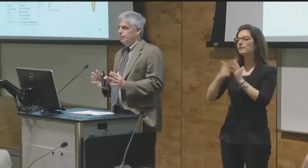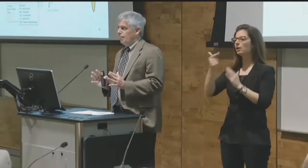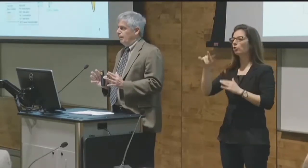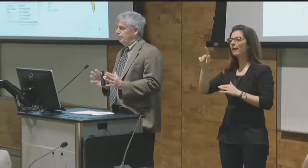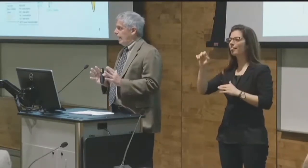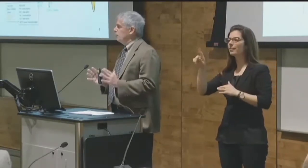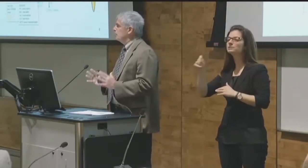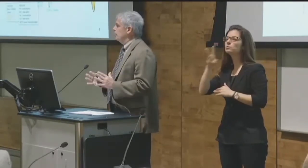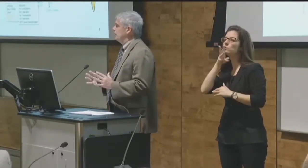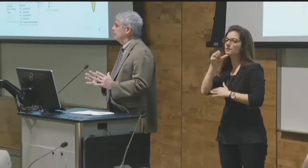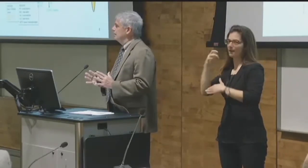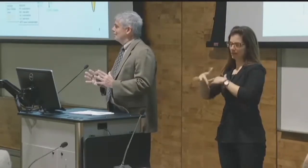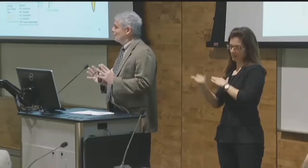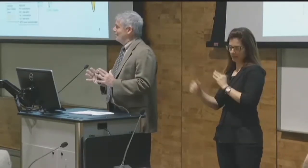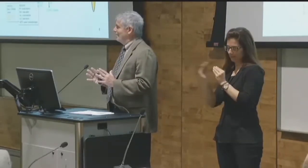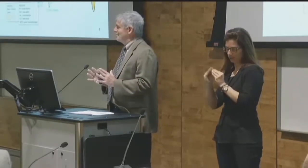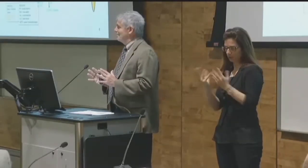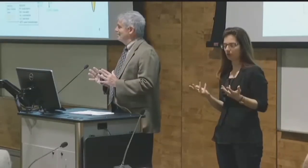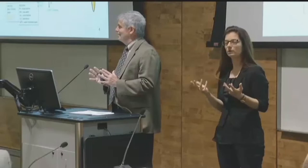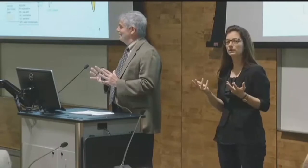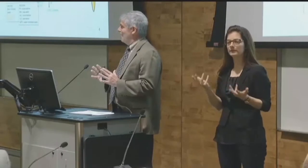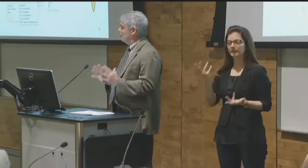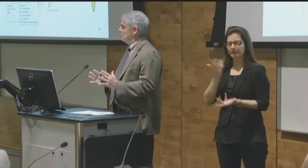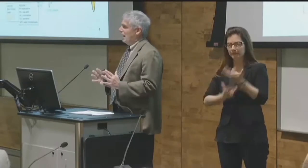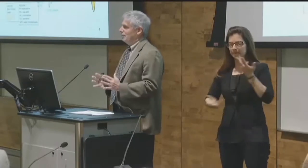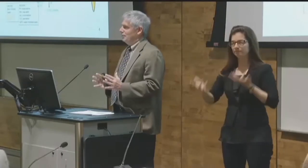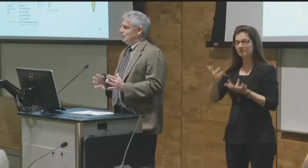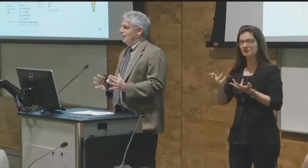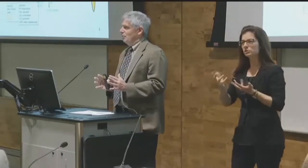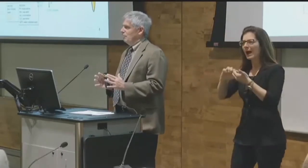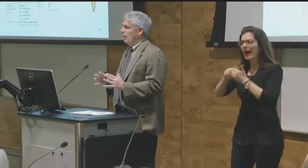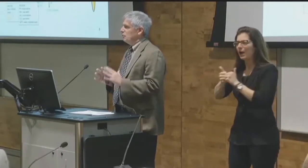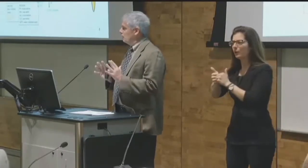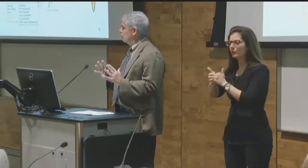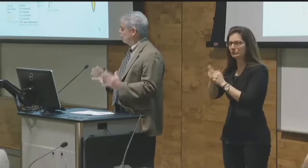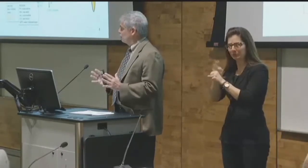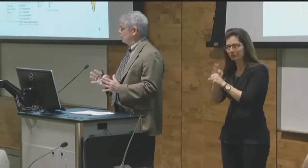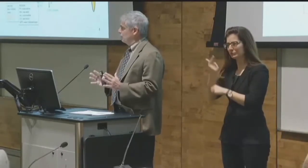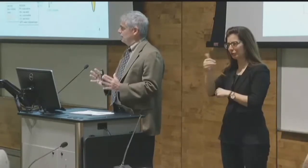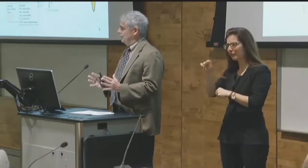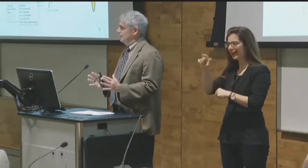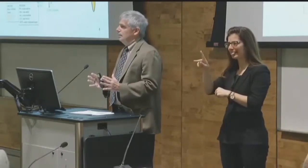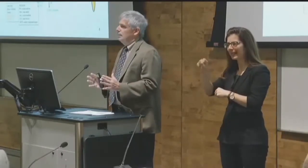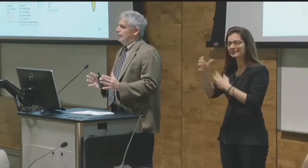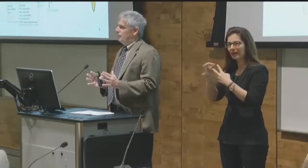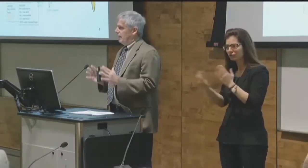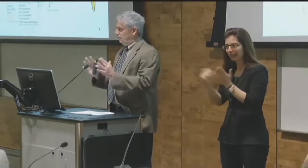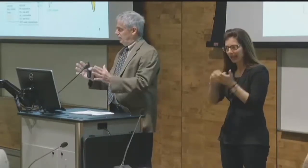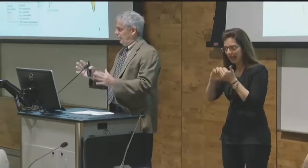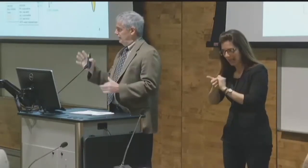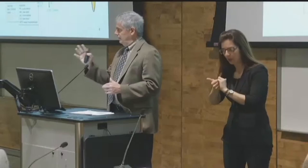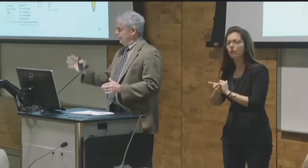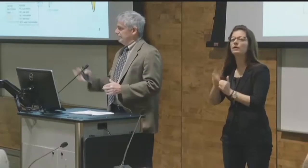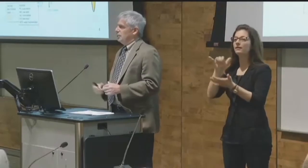available. So how do we bring the Great Lakes option back on the table? Well, that was one of the first work that we did. And we've got